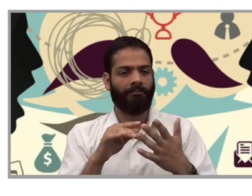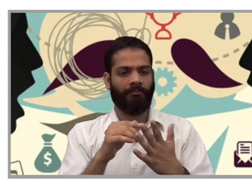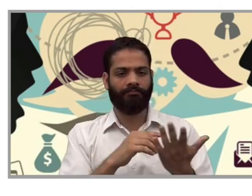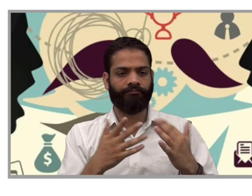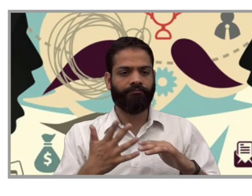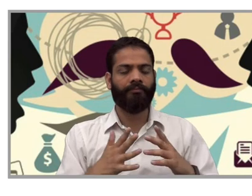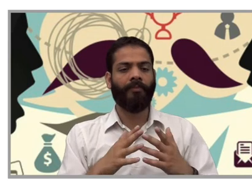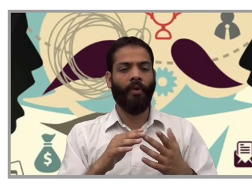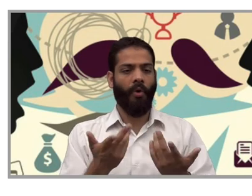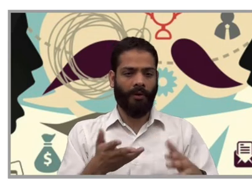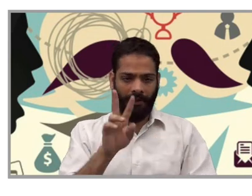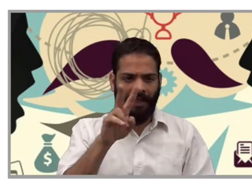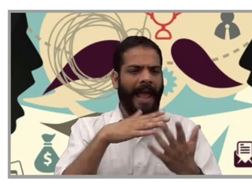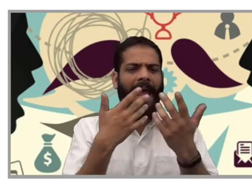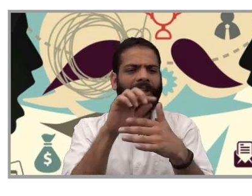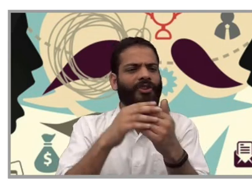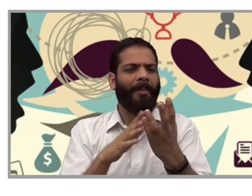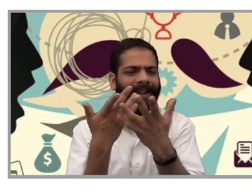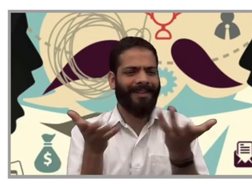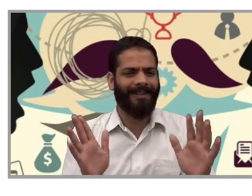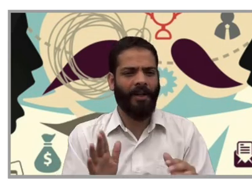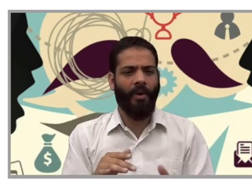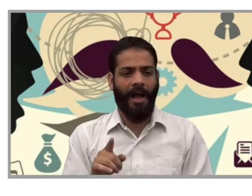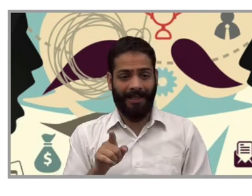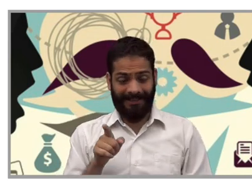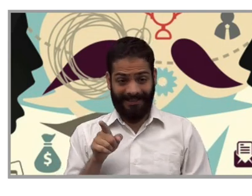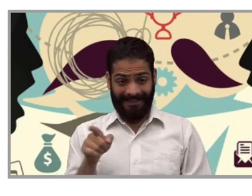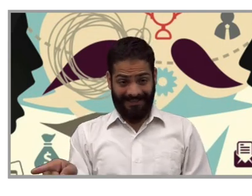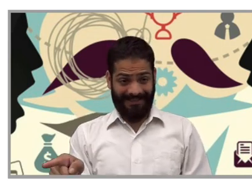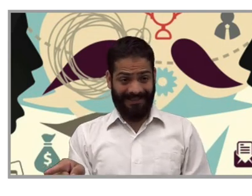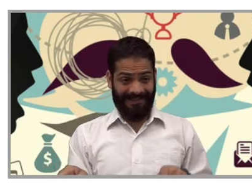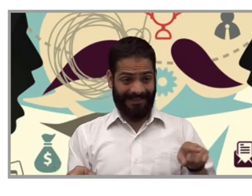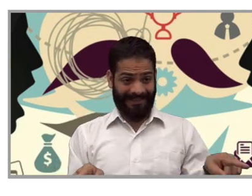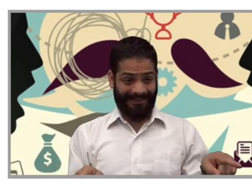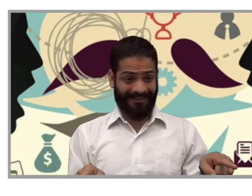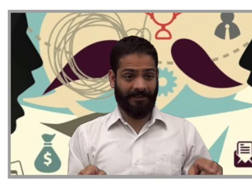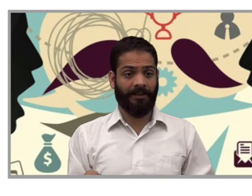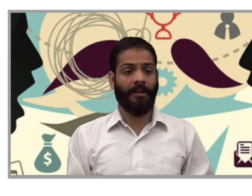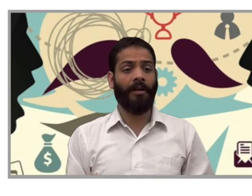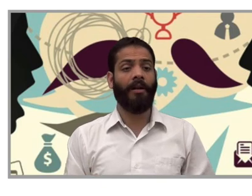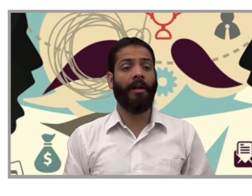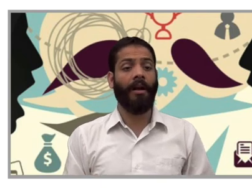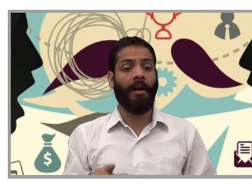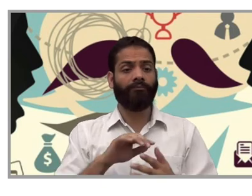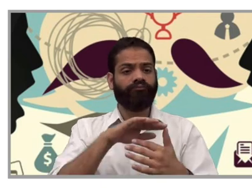Here, this comes or the index comes before book.